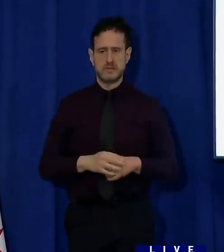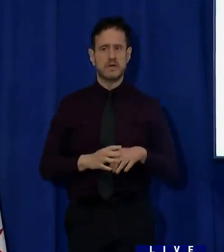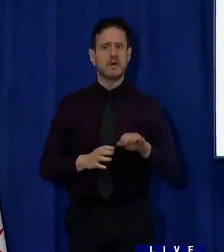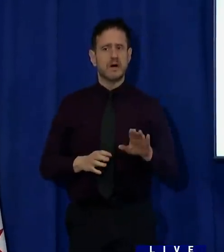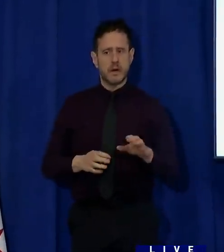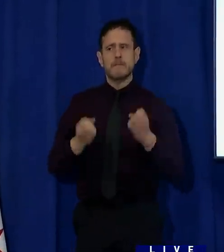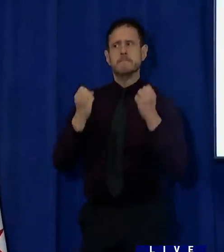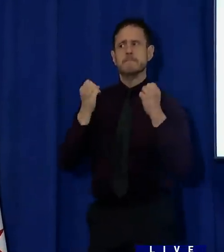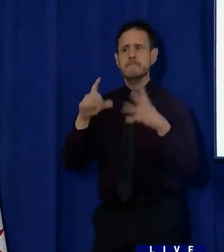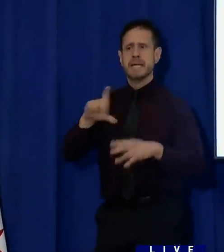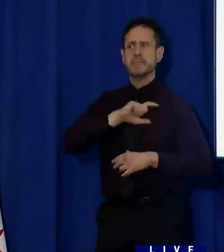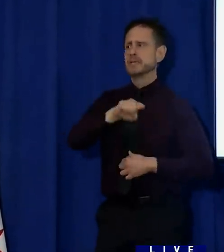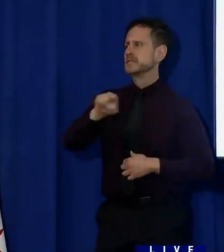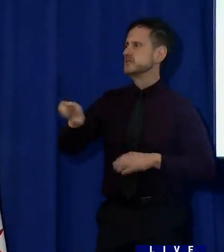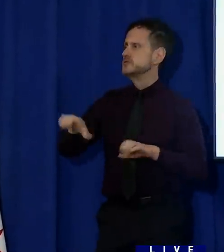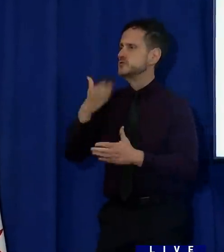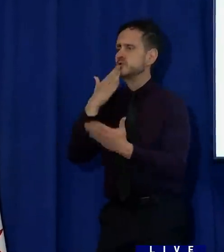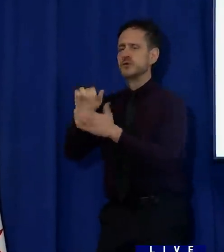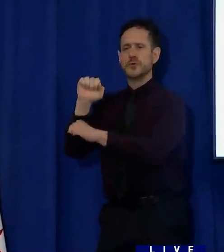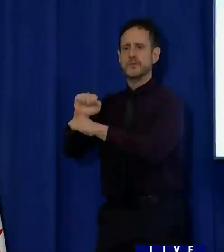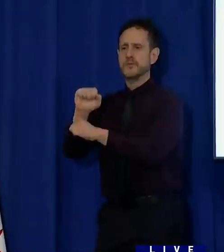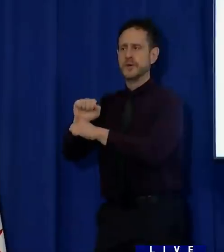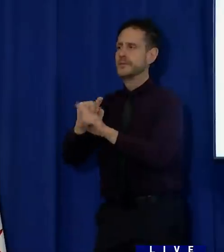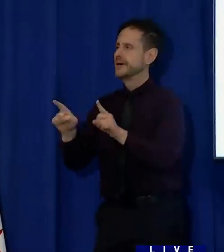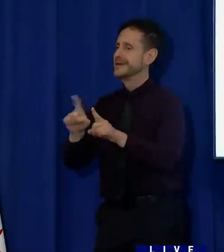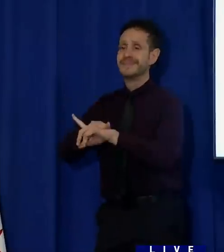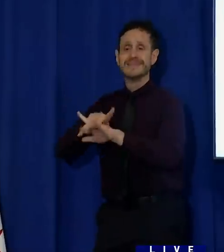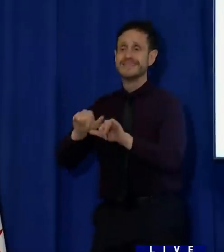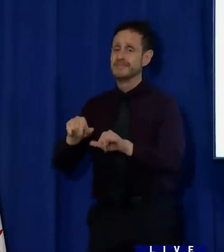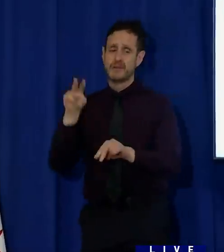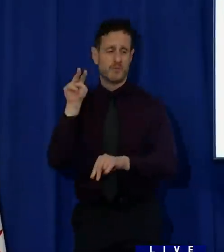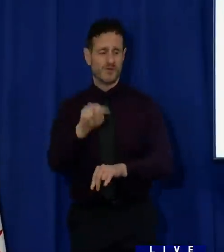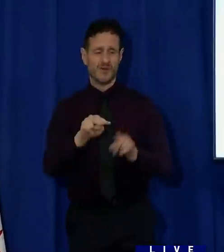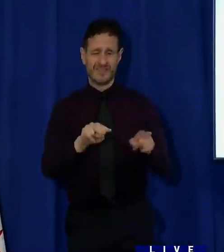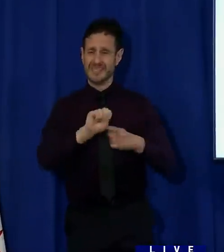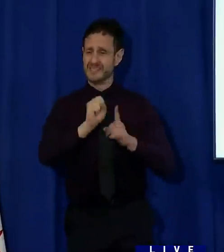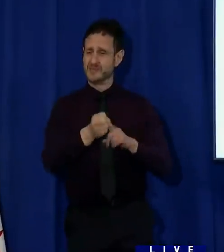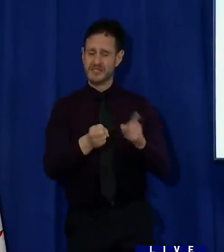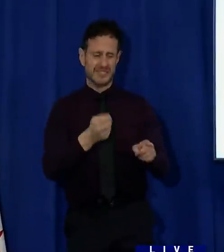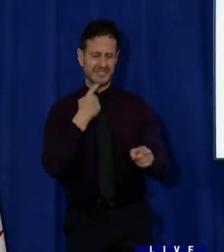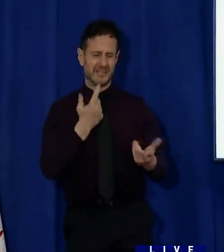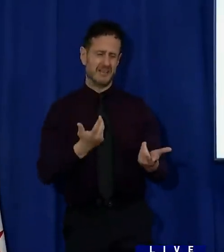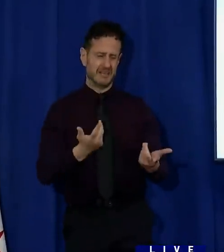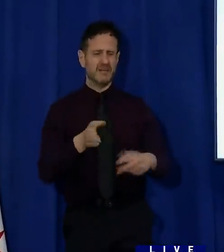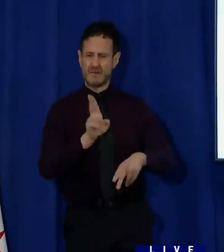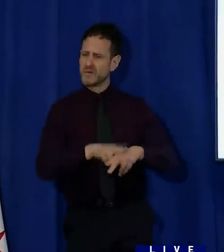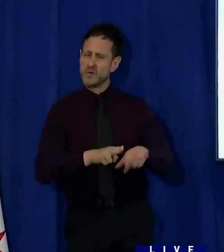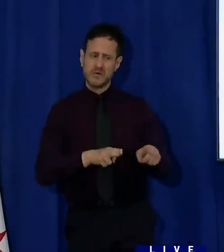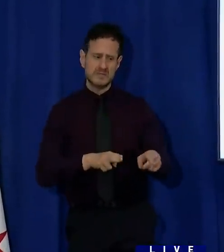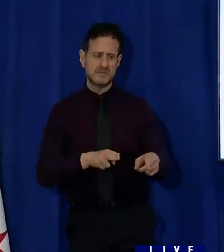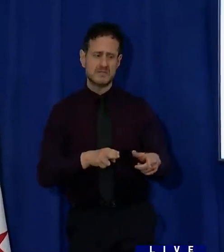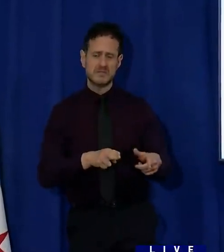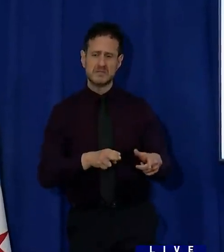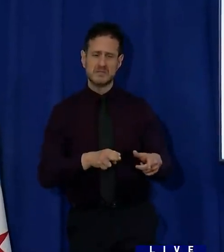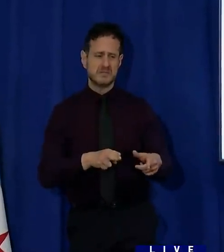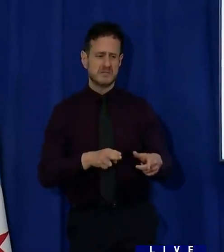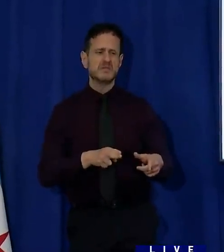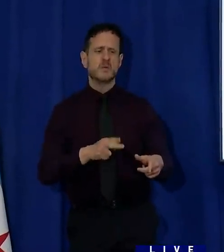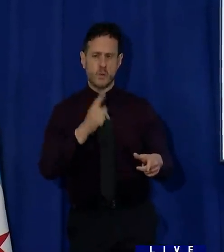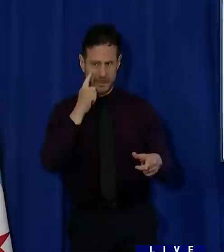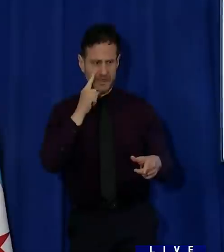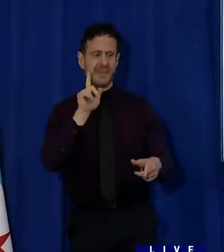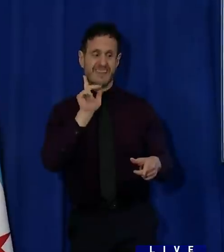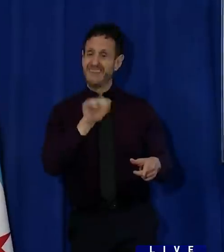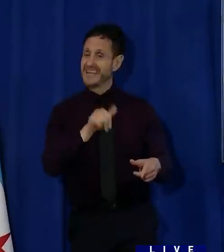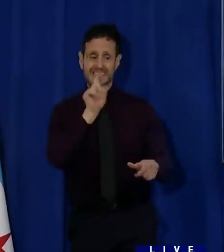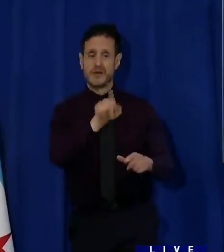work, but how can we not look at this and say this is something that must be widespread, and we have to address